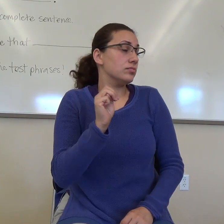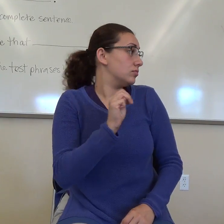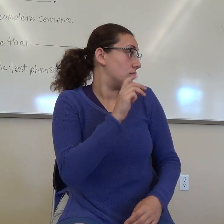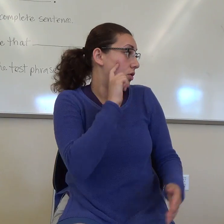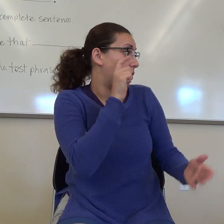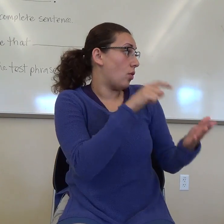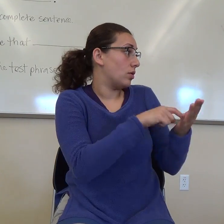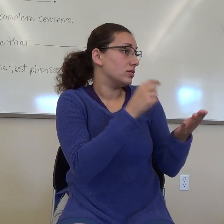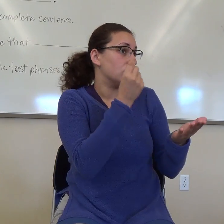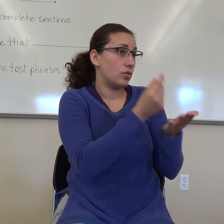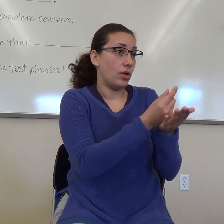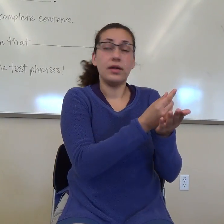like.